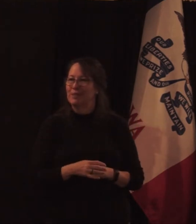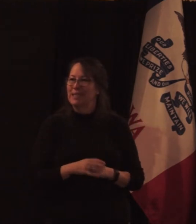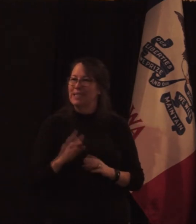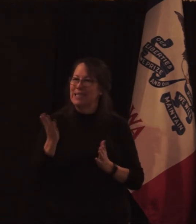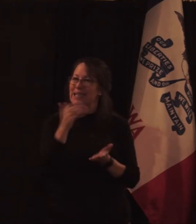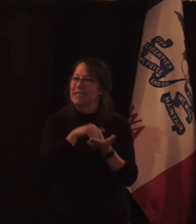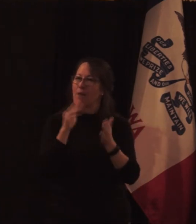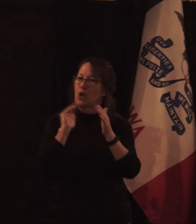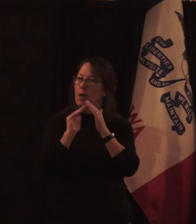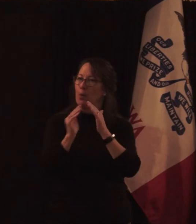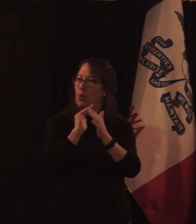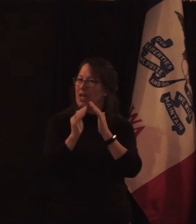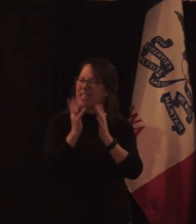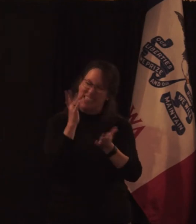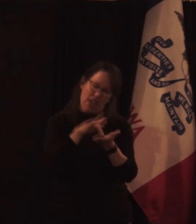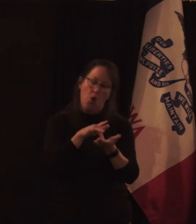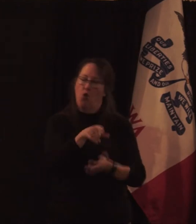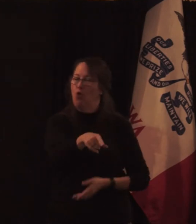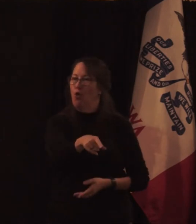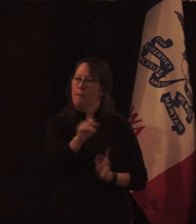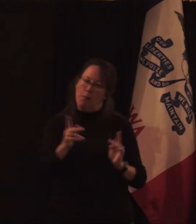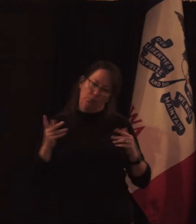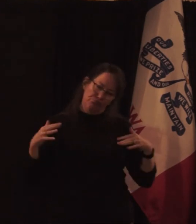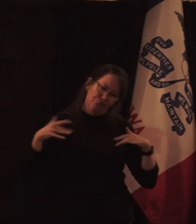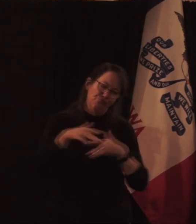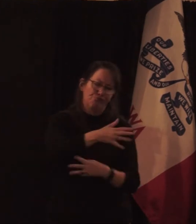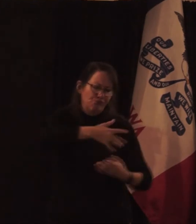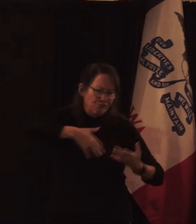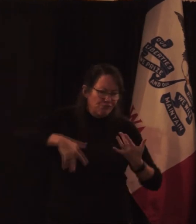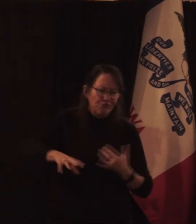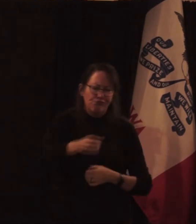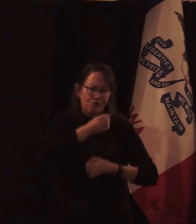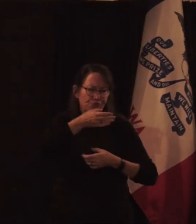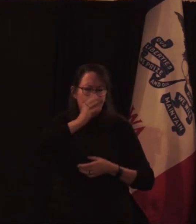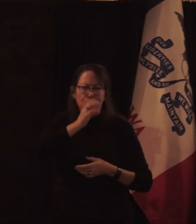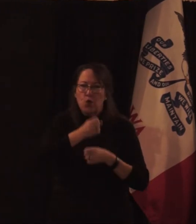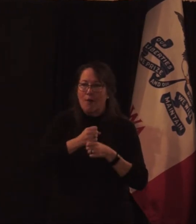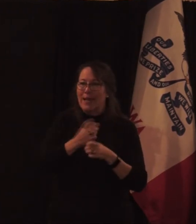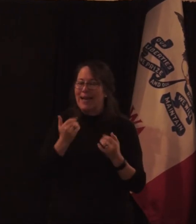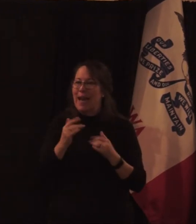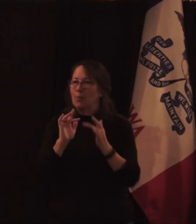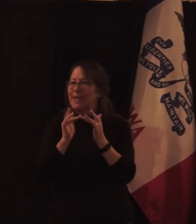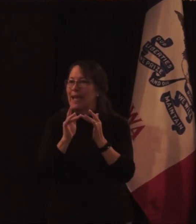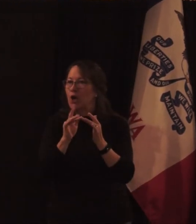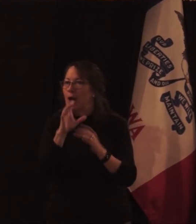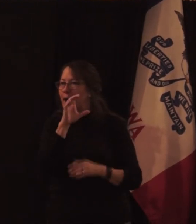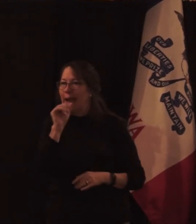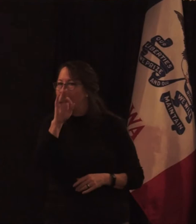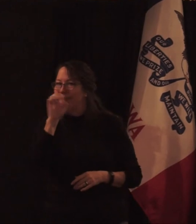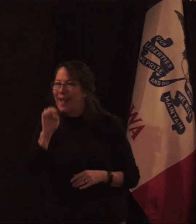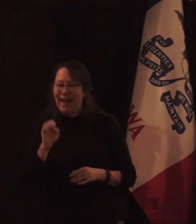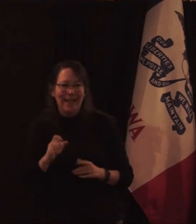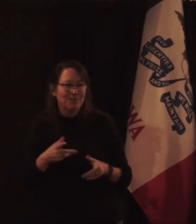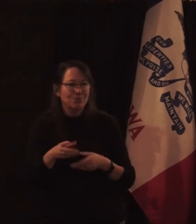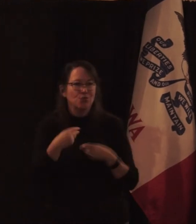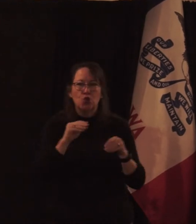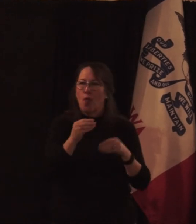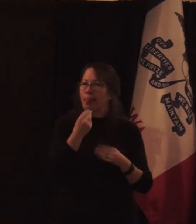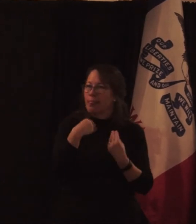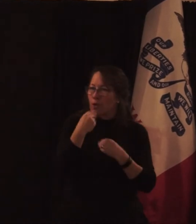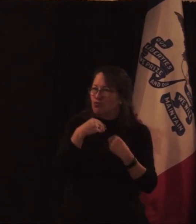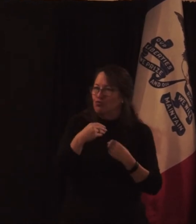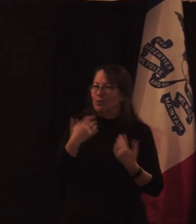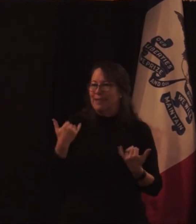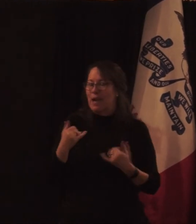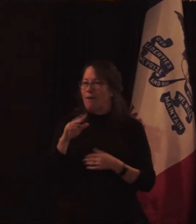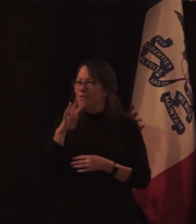the center of the community. People come there to have their coffee, and now it's an internet cafe, and now they serve lunches.